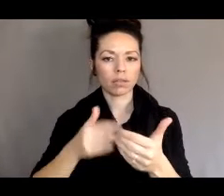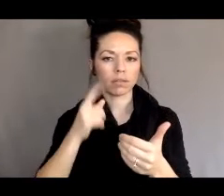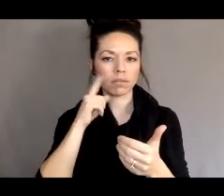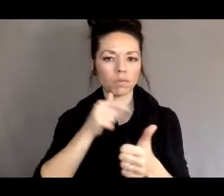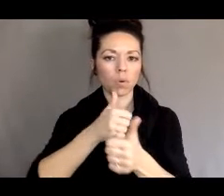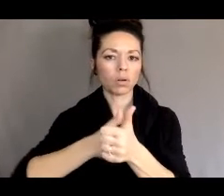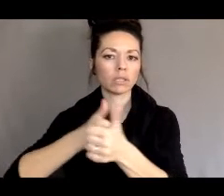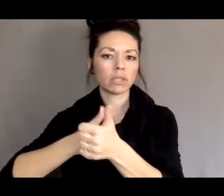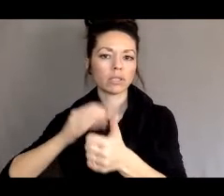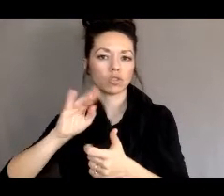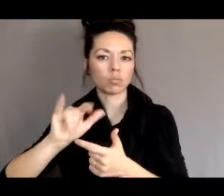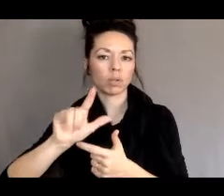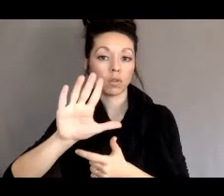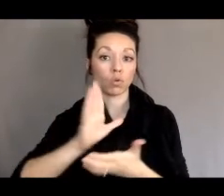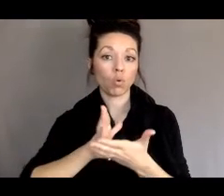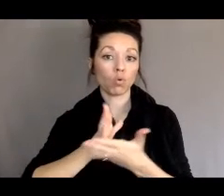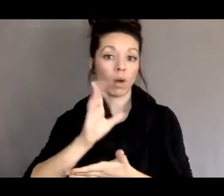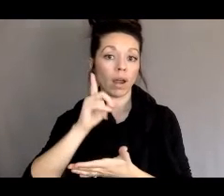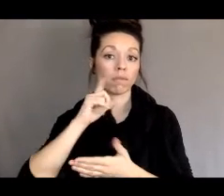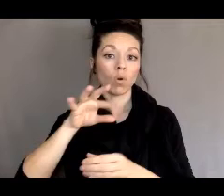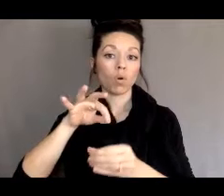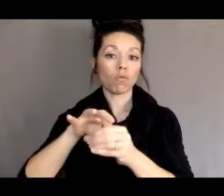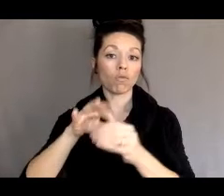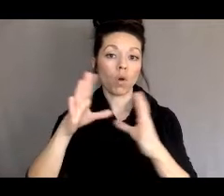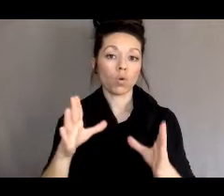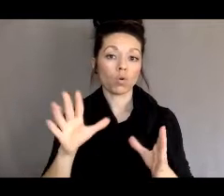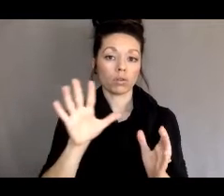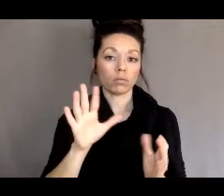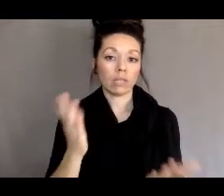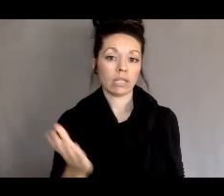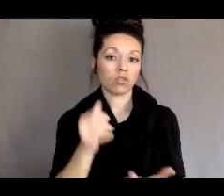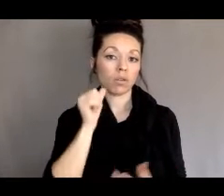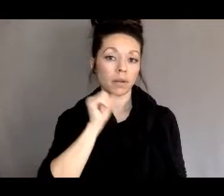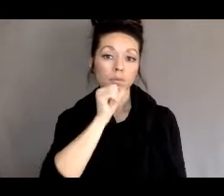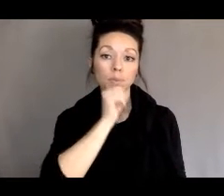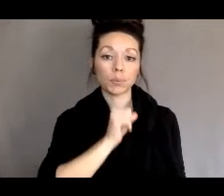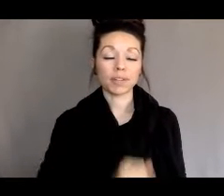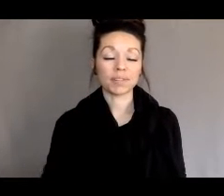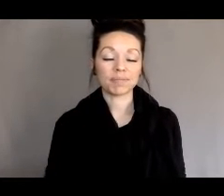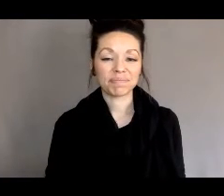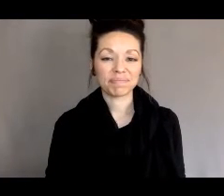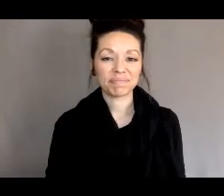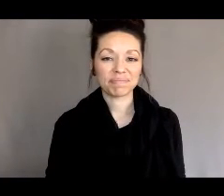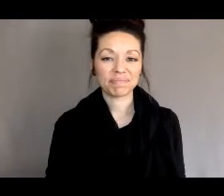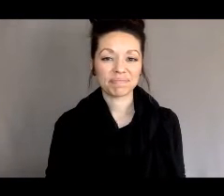bills and your right as a voter in the state of Arizona.